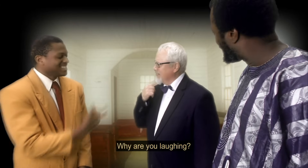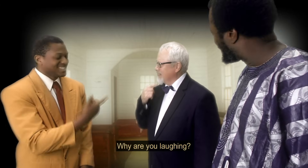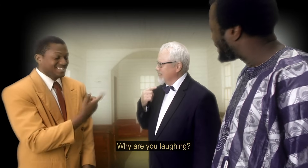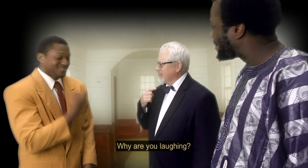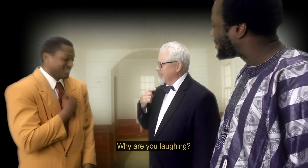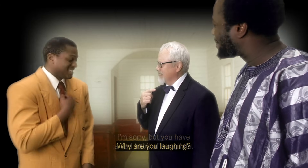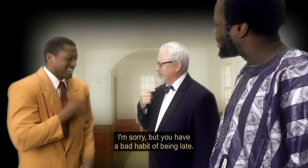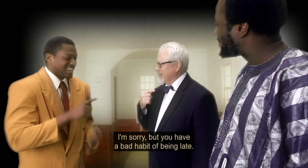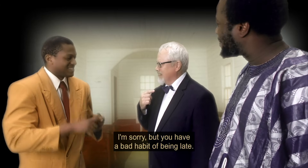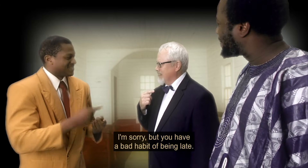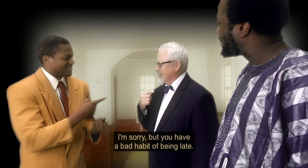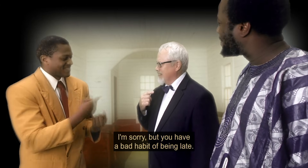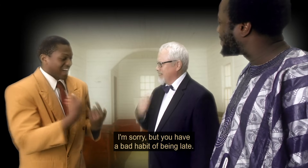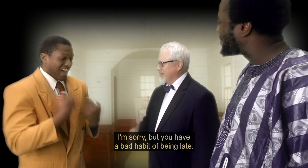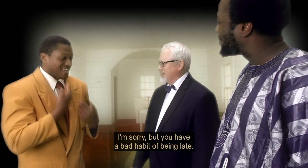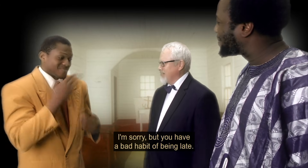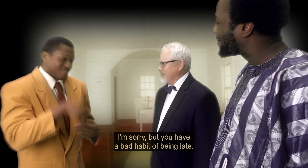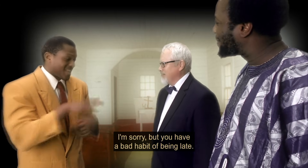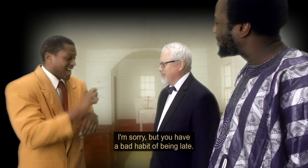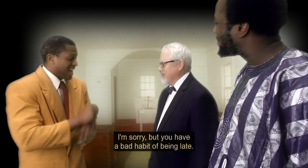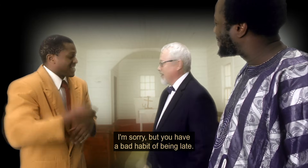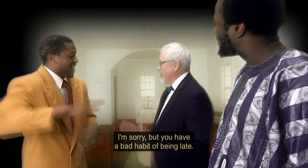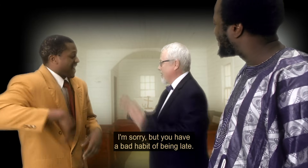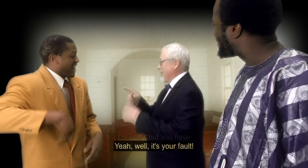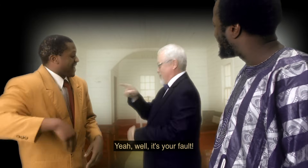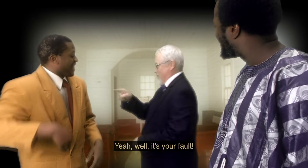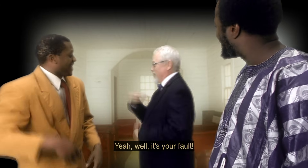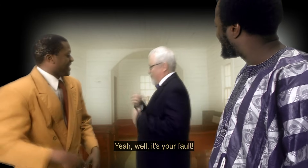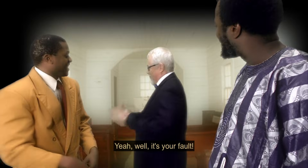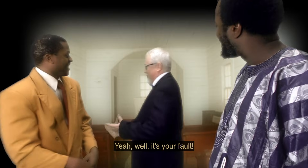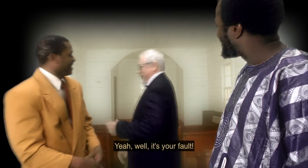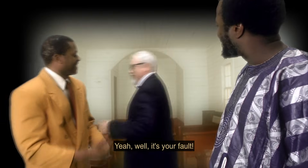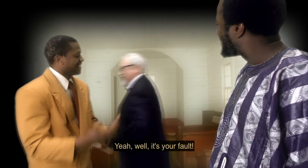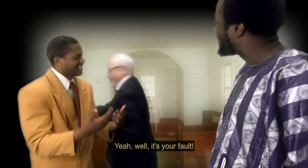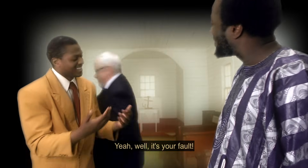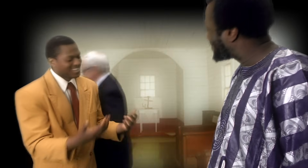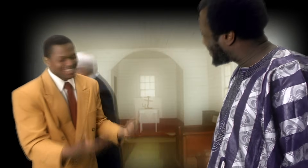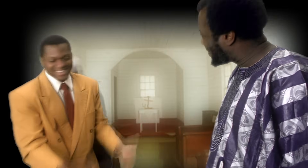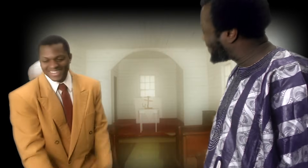laughing? I'm sorry, but you have a bad habit of being late. Yeah, well, it's your fault.